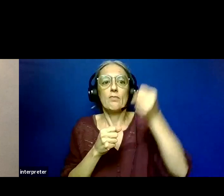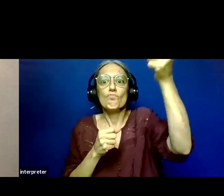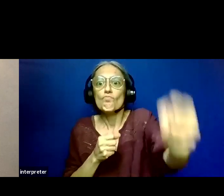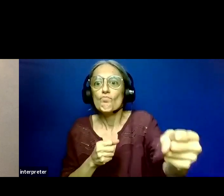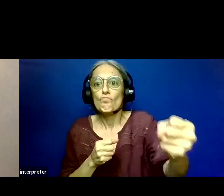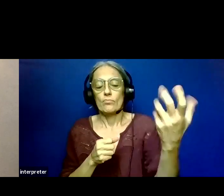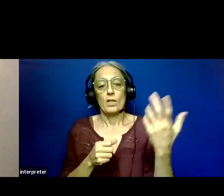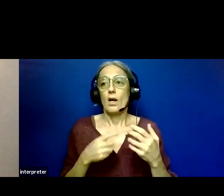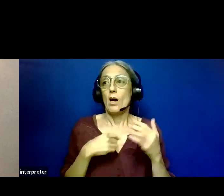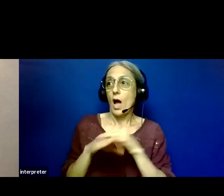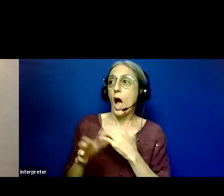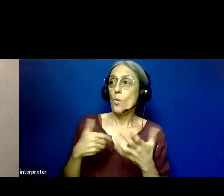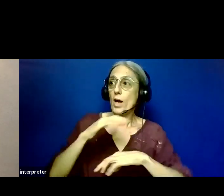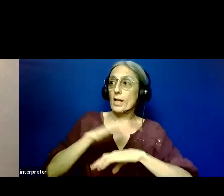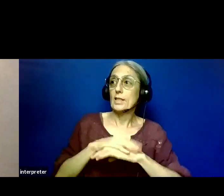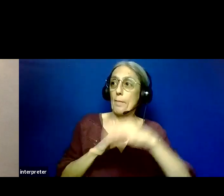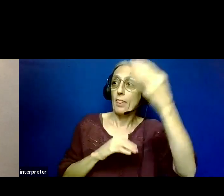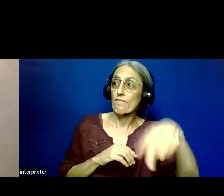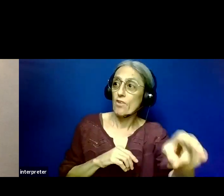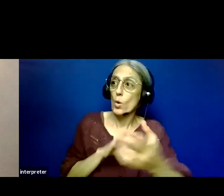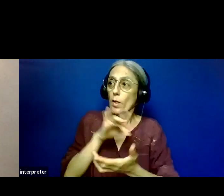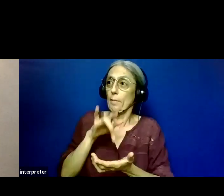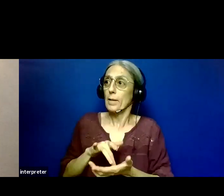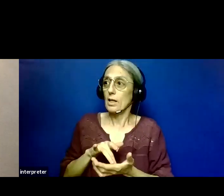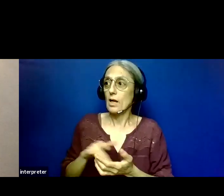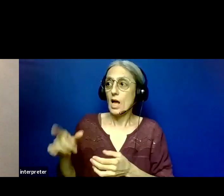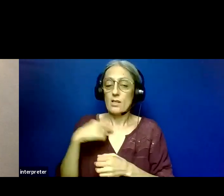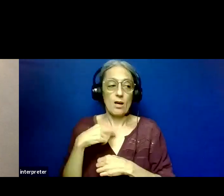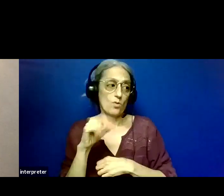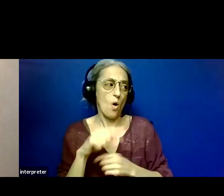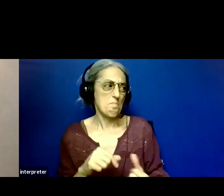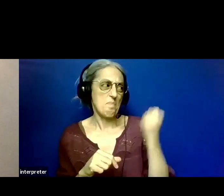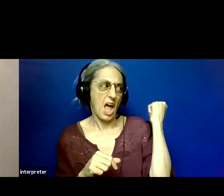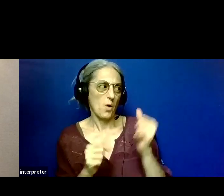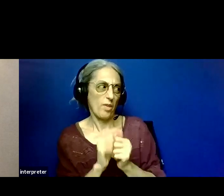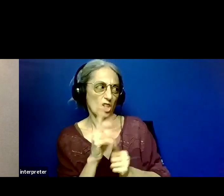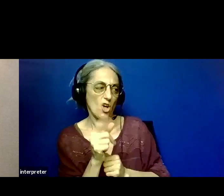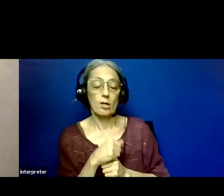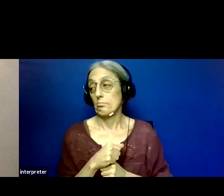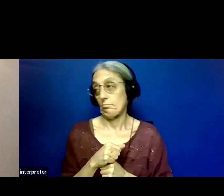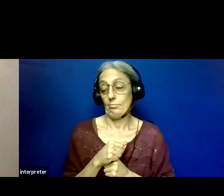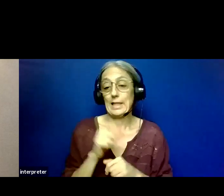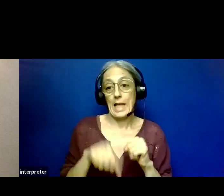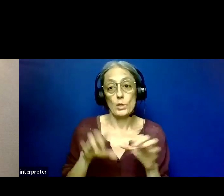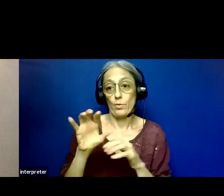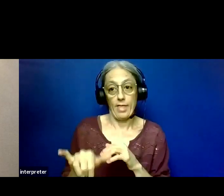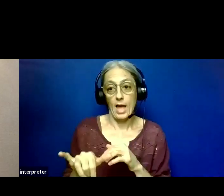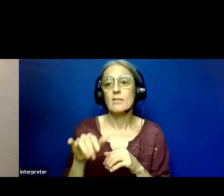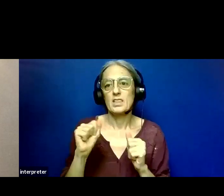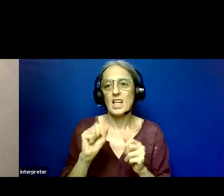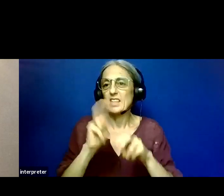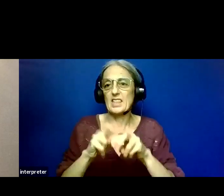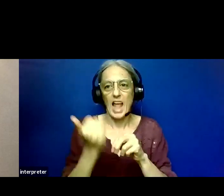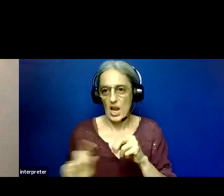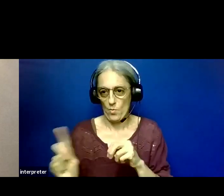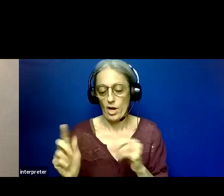or the front and the guy says, no, we're going to put you in the back because you have a dog, can't do that. They cannot be